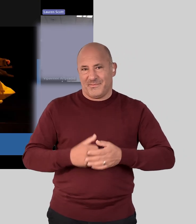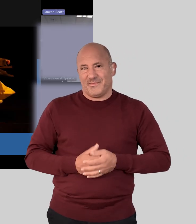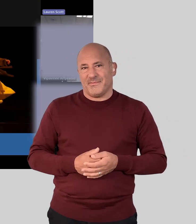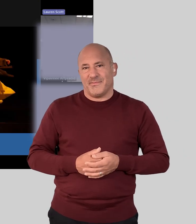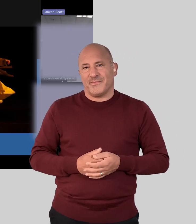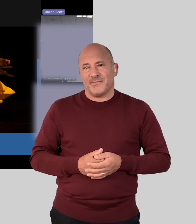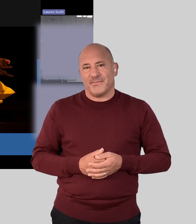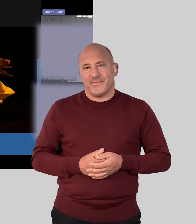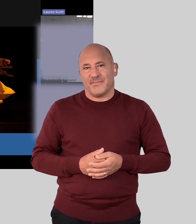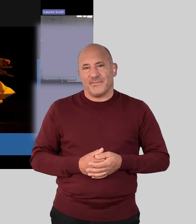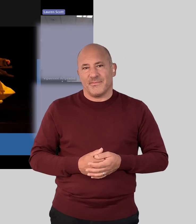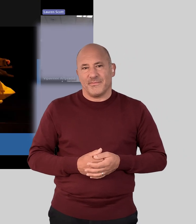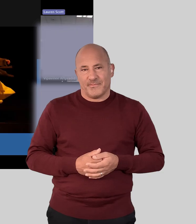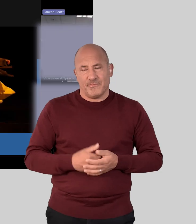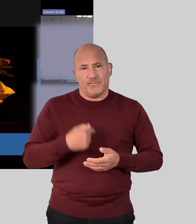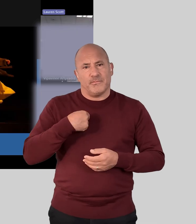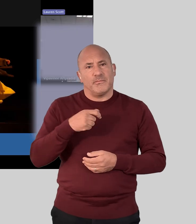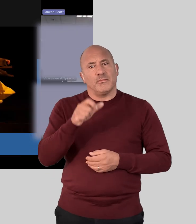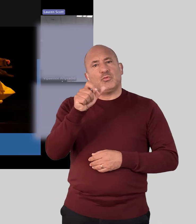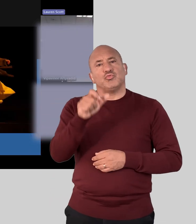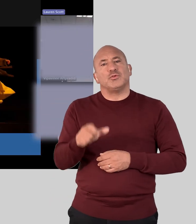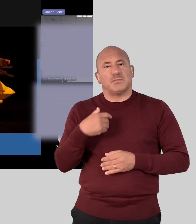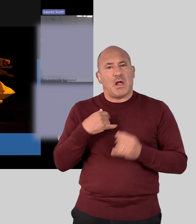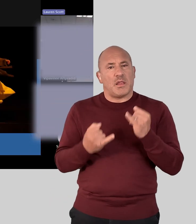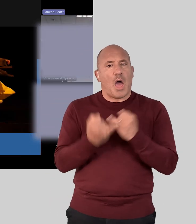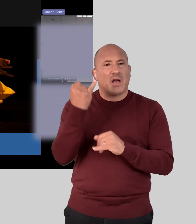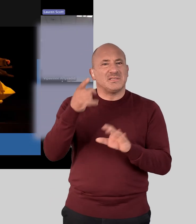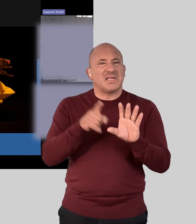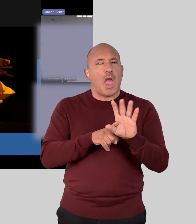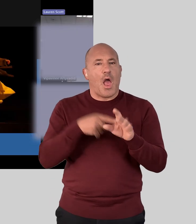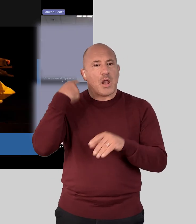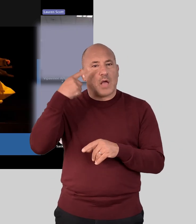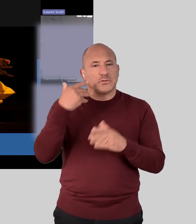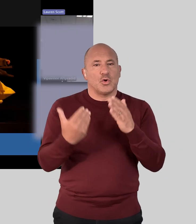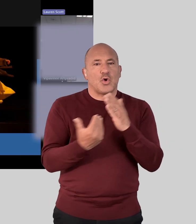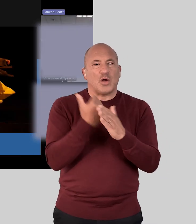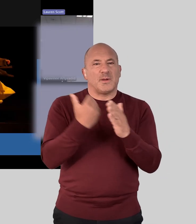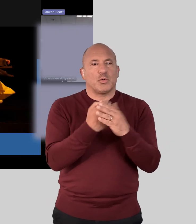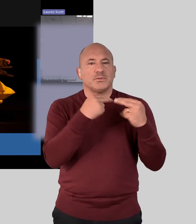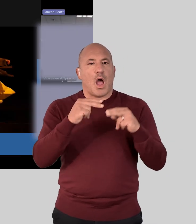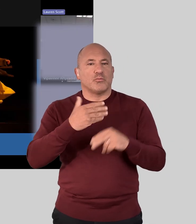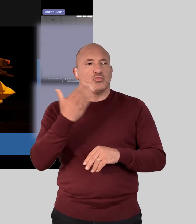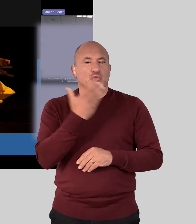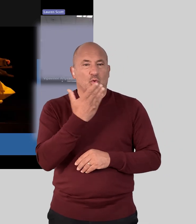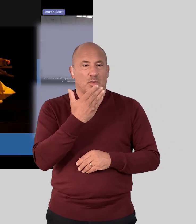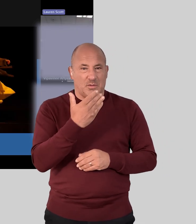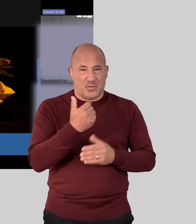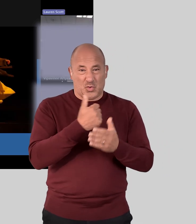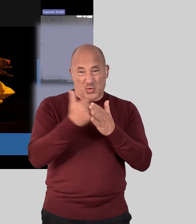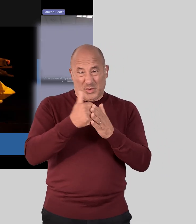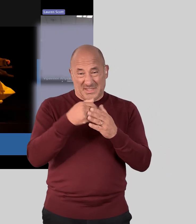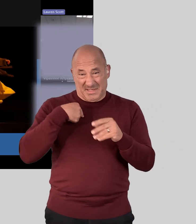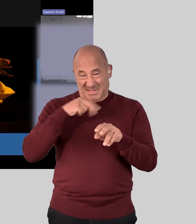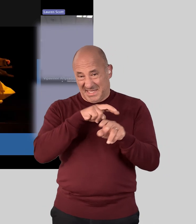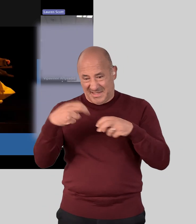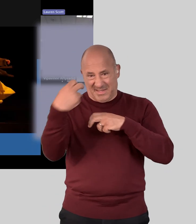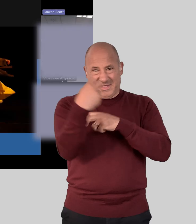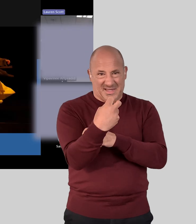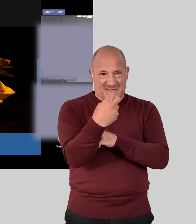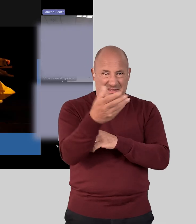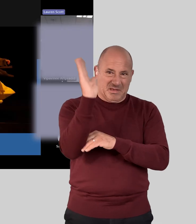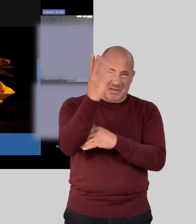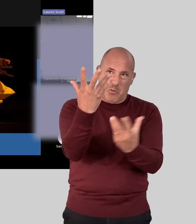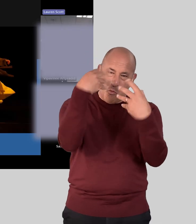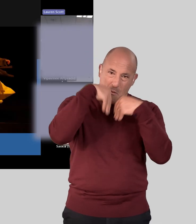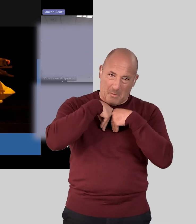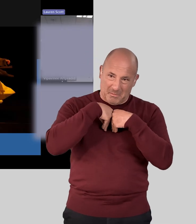and also contemporary dance practices. I'm a student in my final year at London Contemporary Dance School. So usually I'm the one